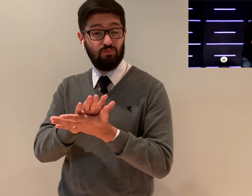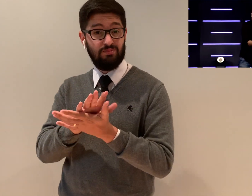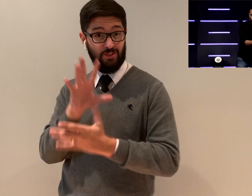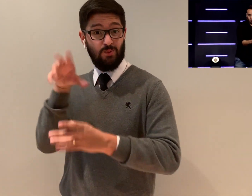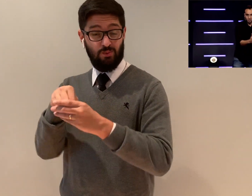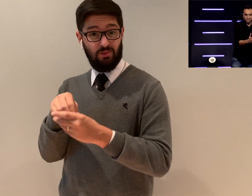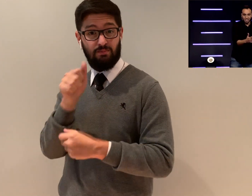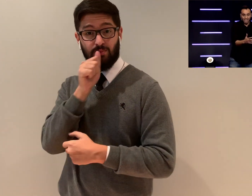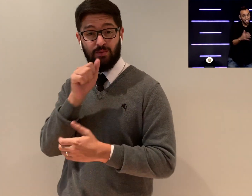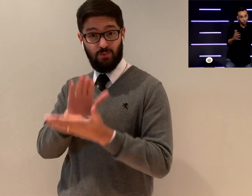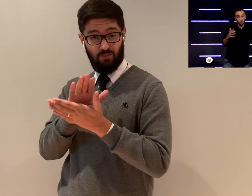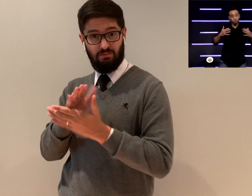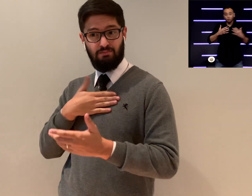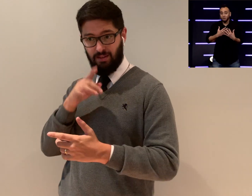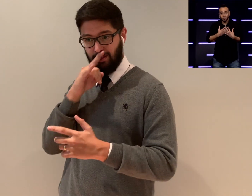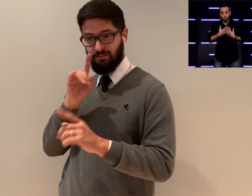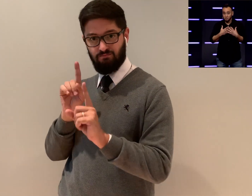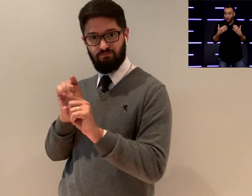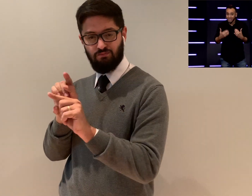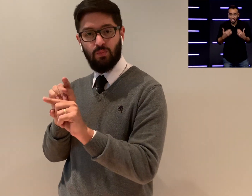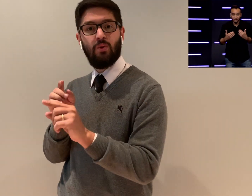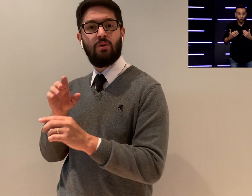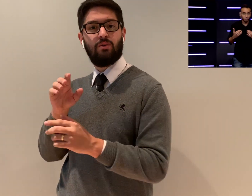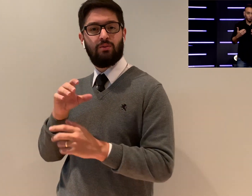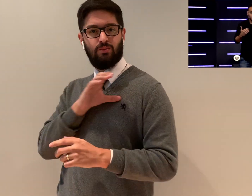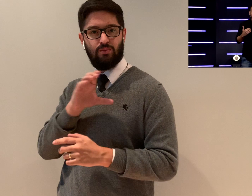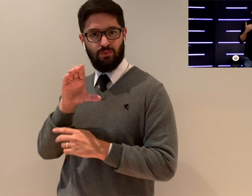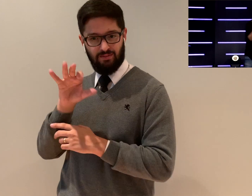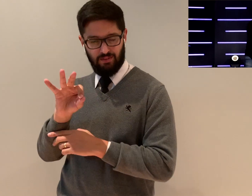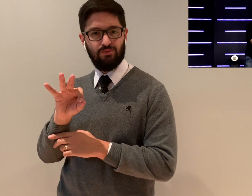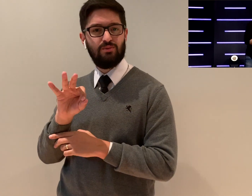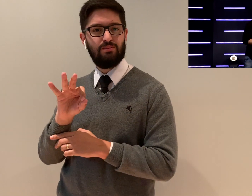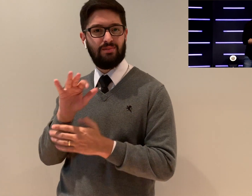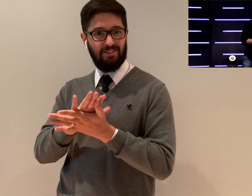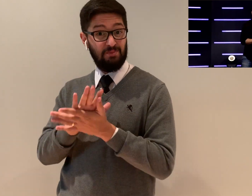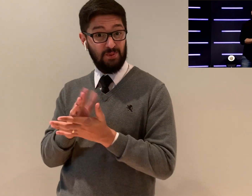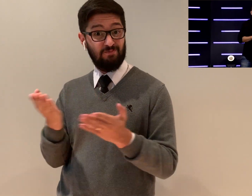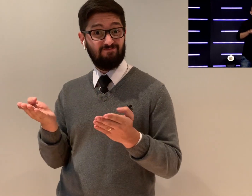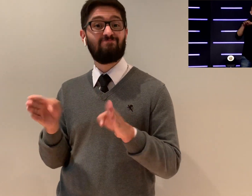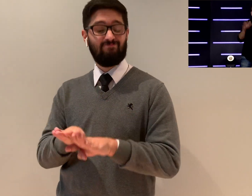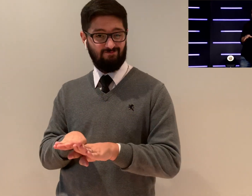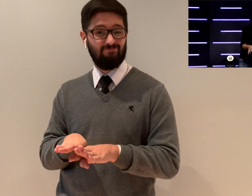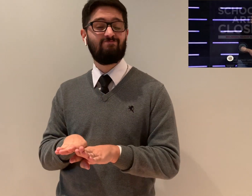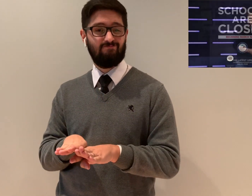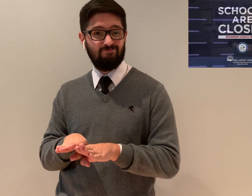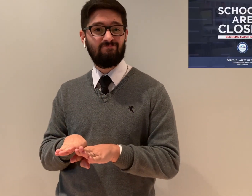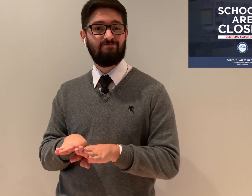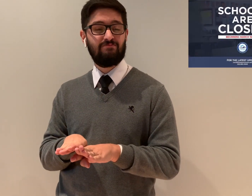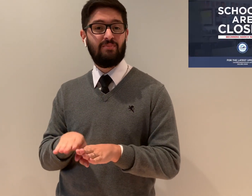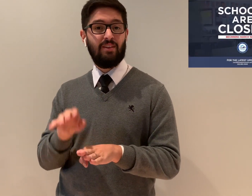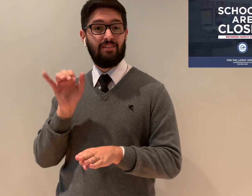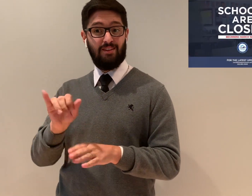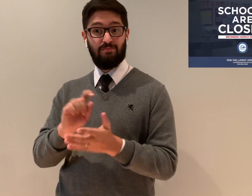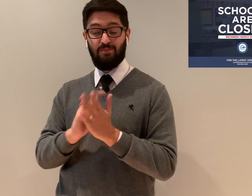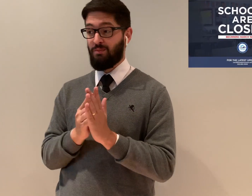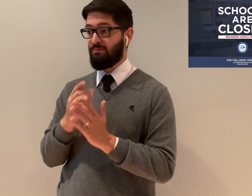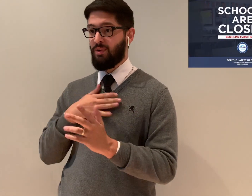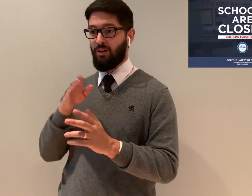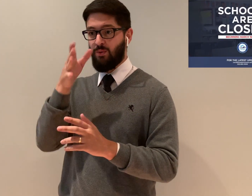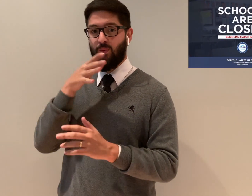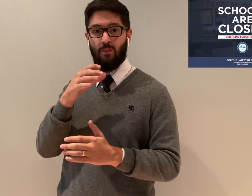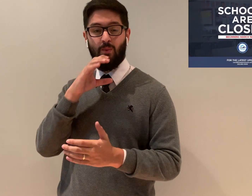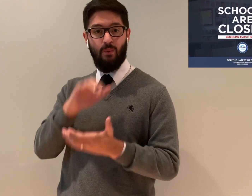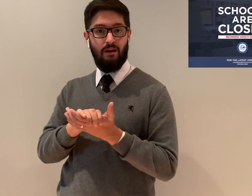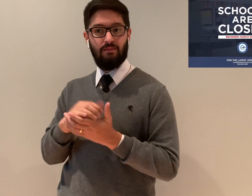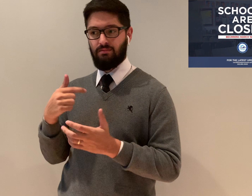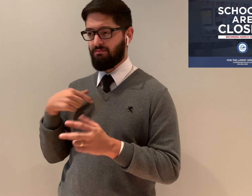public schools, and including the private school that my kids go to, Christ Fellowship Academy, was closed. And at that